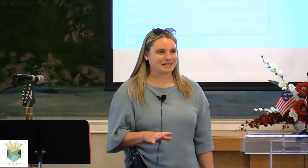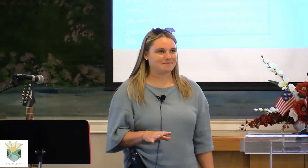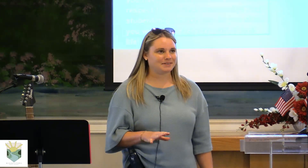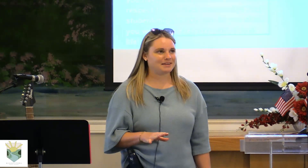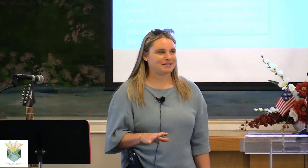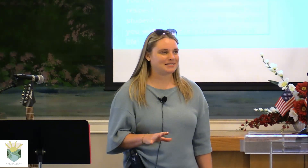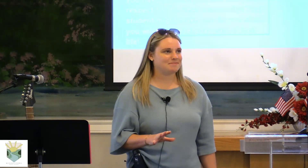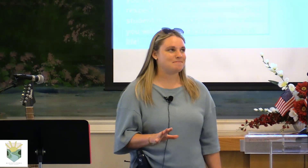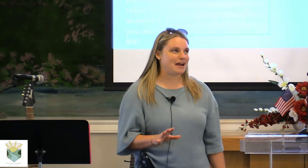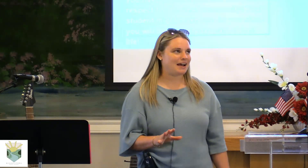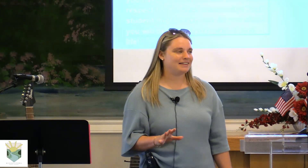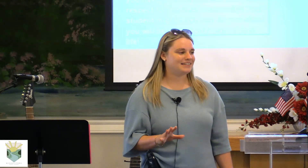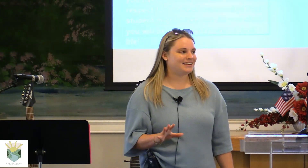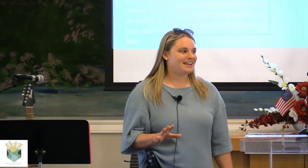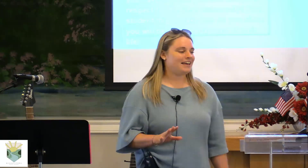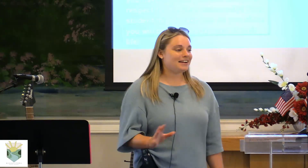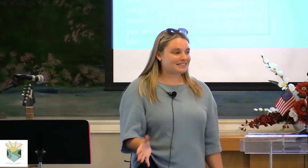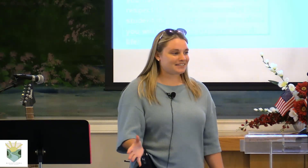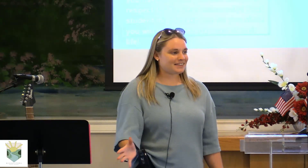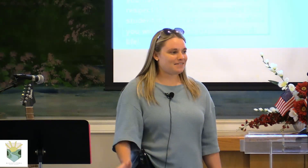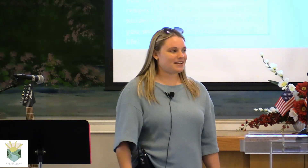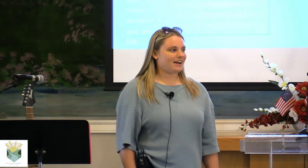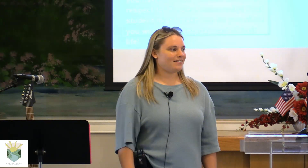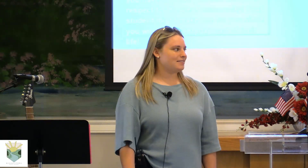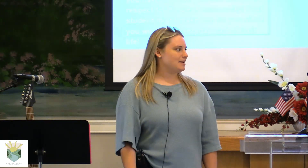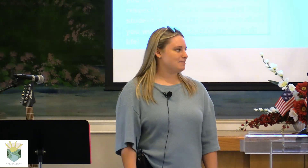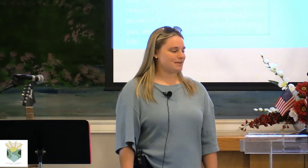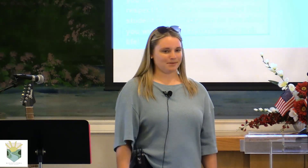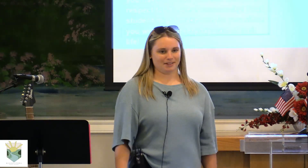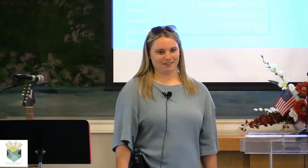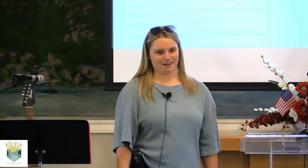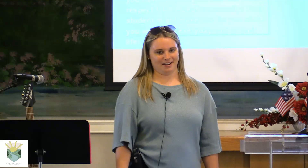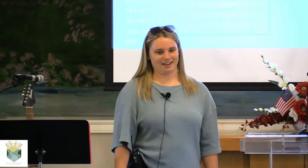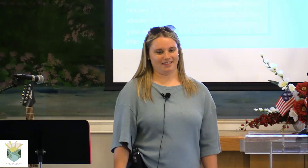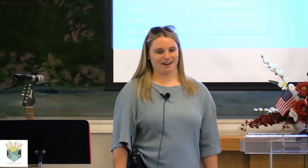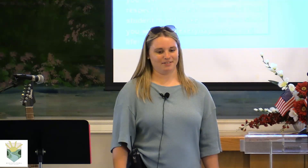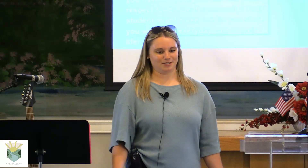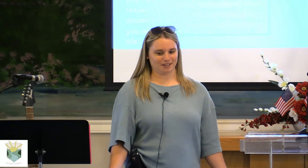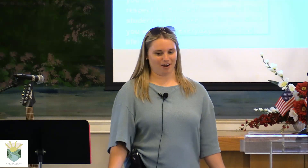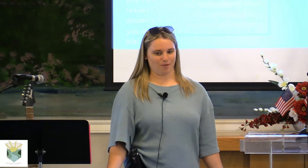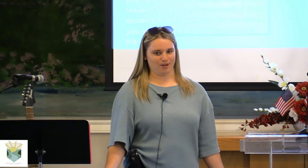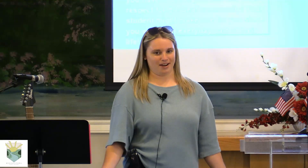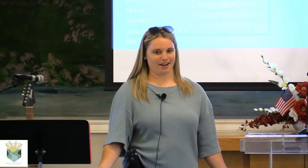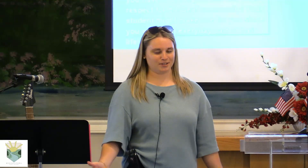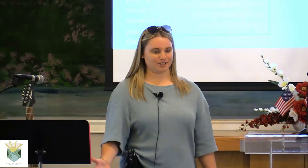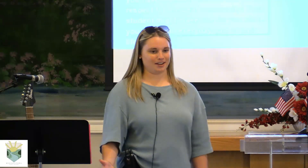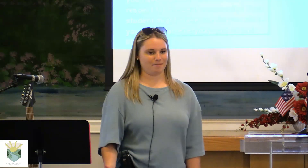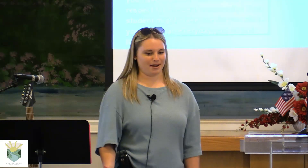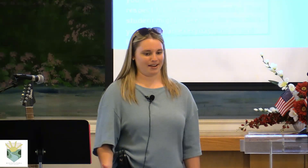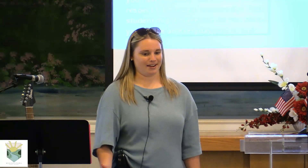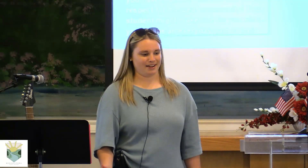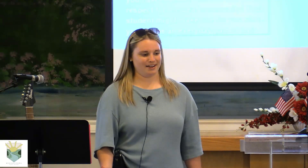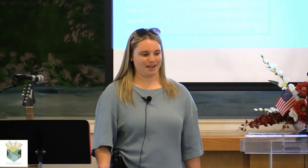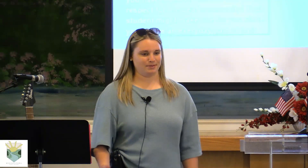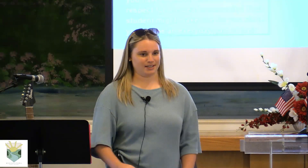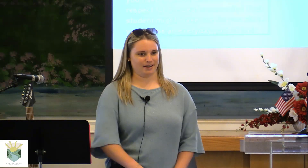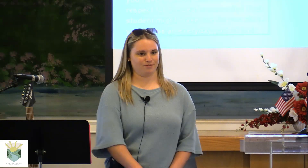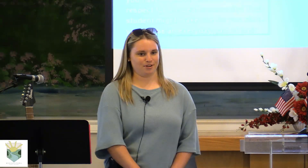or like make someone mad. And then I started going out and meeting people and learning, and then I eventually got one. I actually got my name sign from a